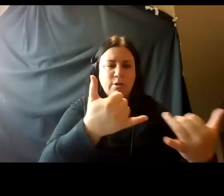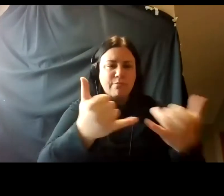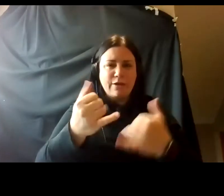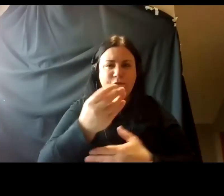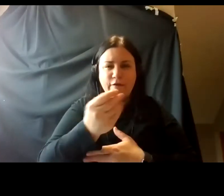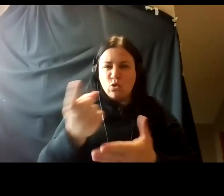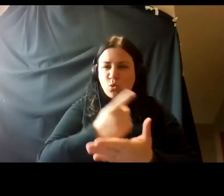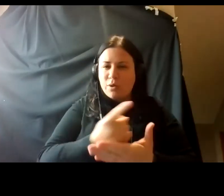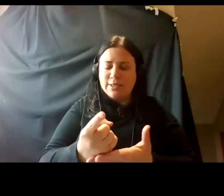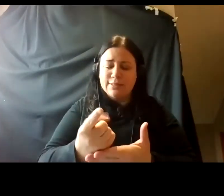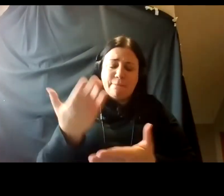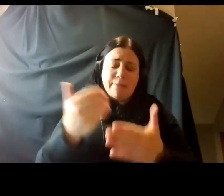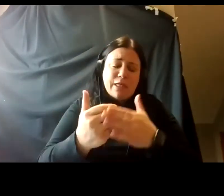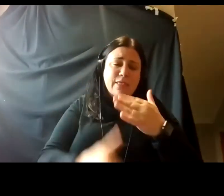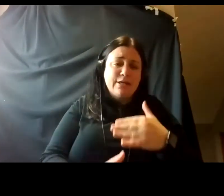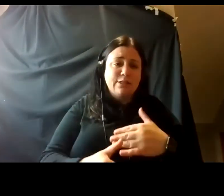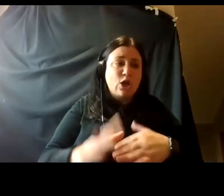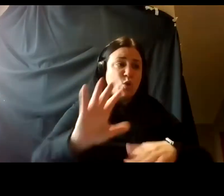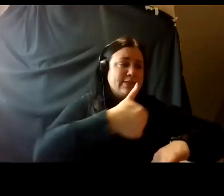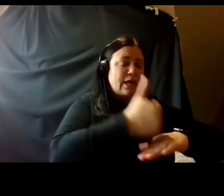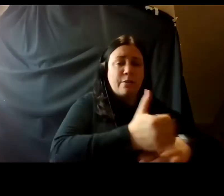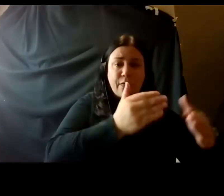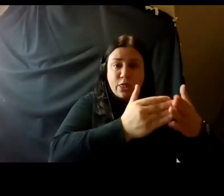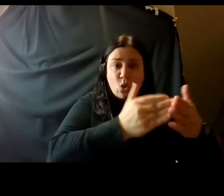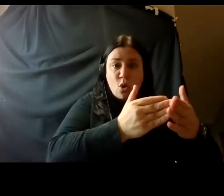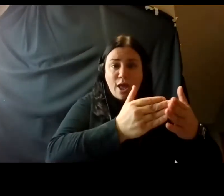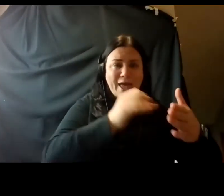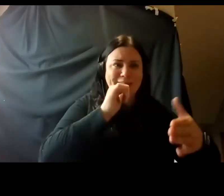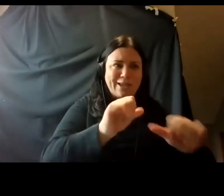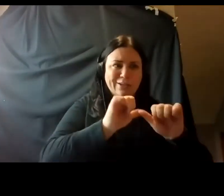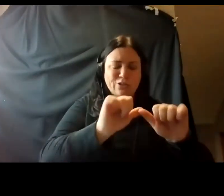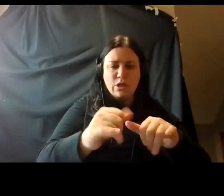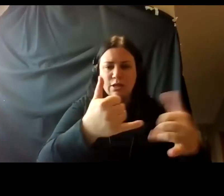weeks or maybe less, and put it in the corner like most 6 years old do and never play with it again.